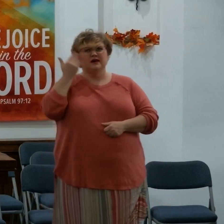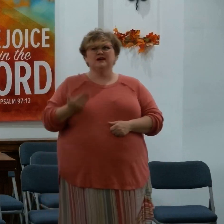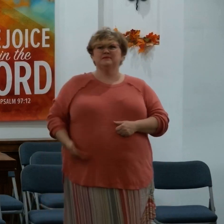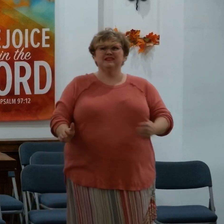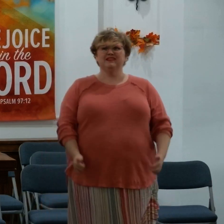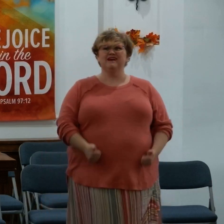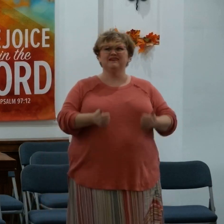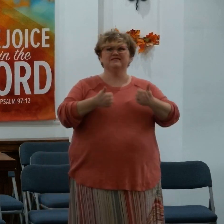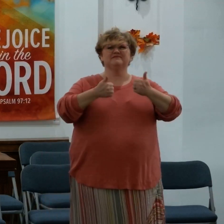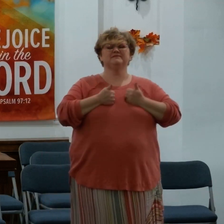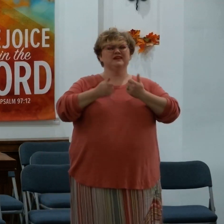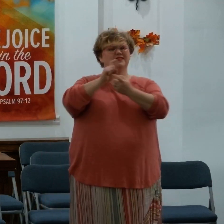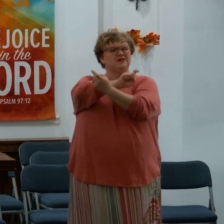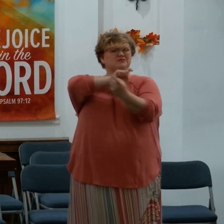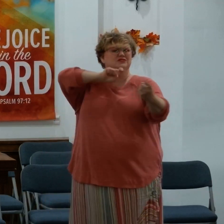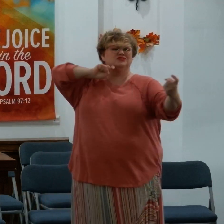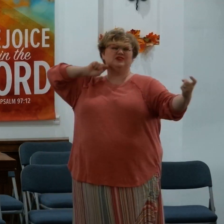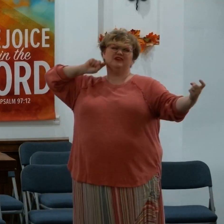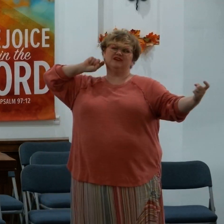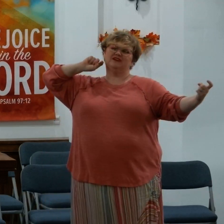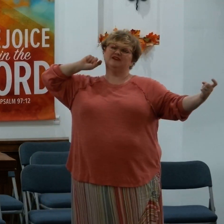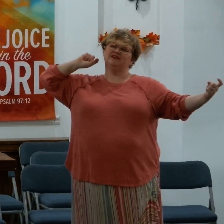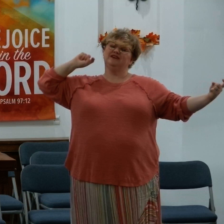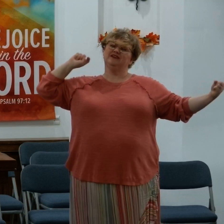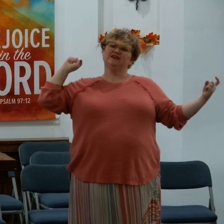I am a life that was